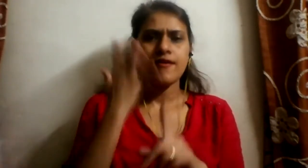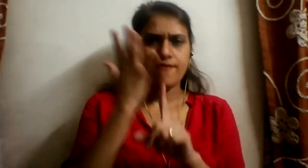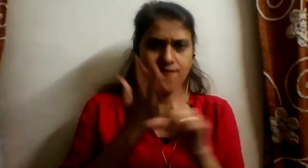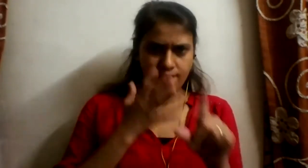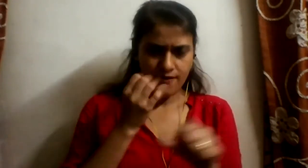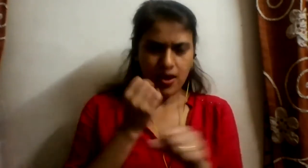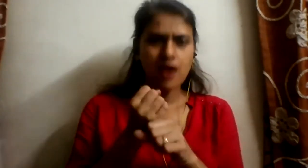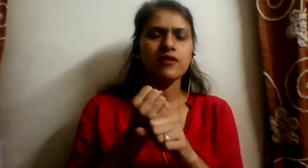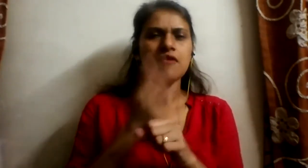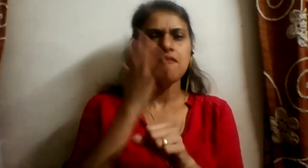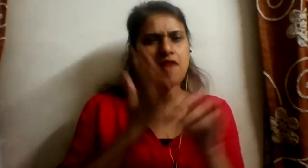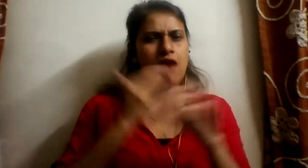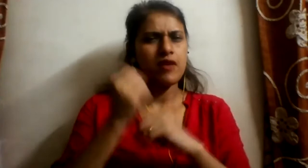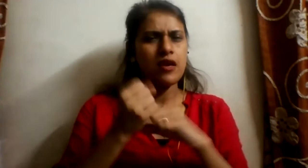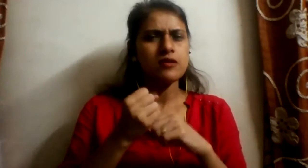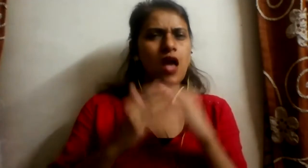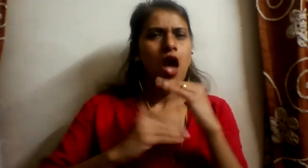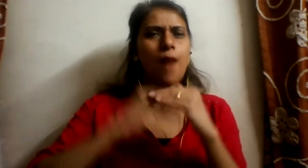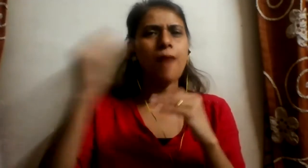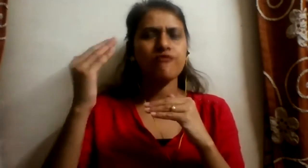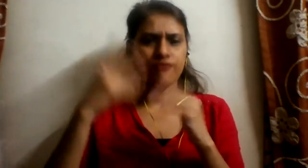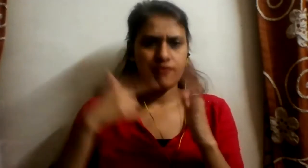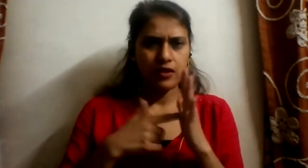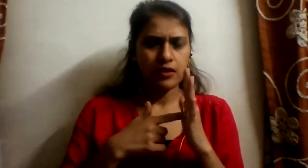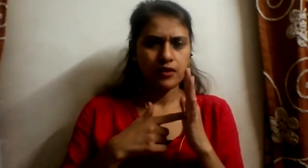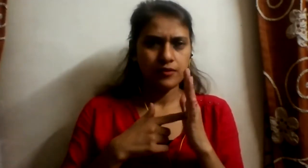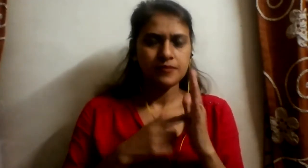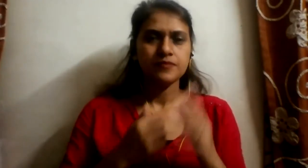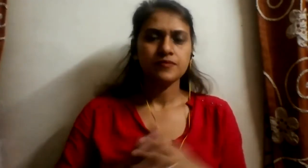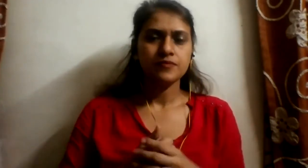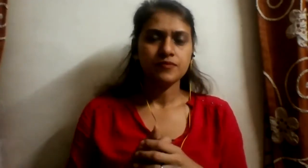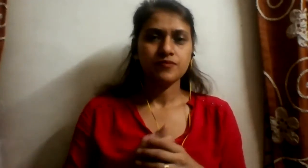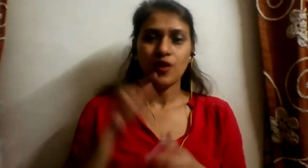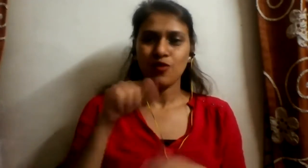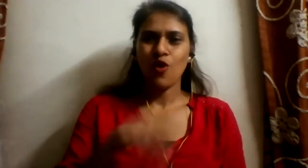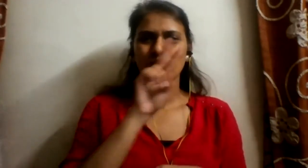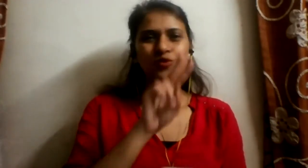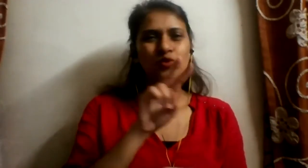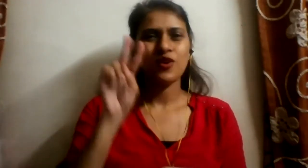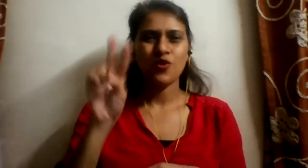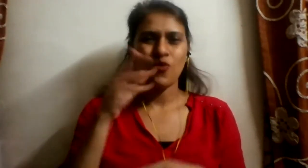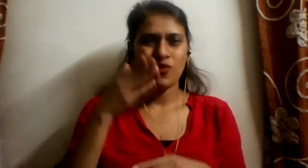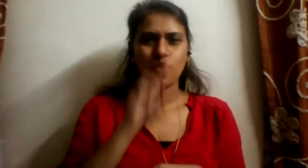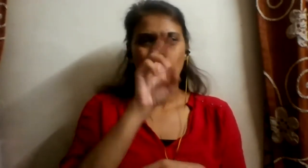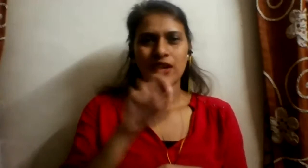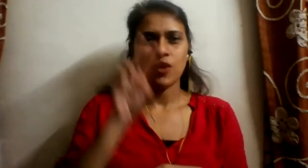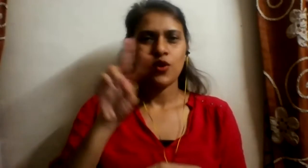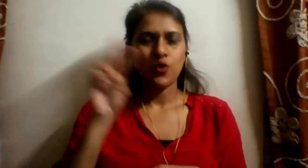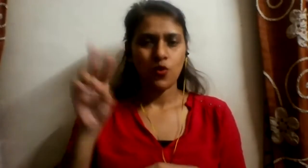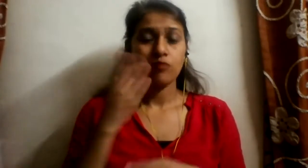5 years, that the Act came into being in 2017, we are in 22. We still do not have